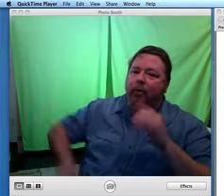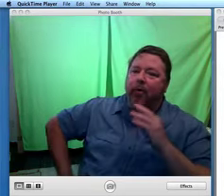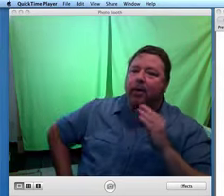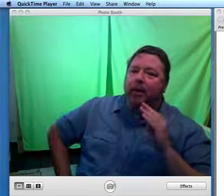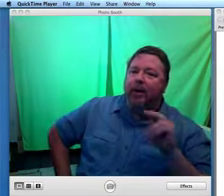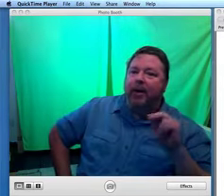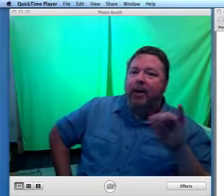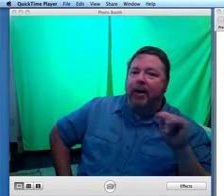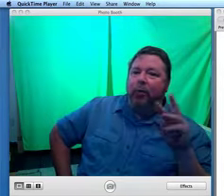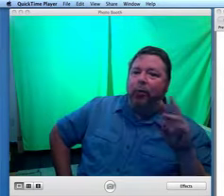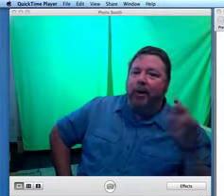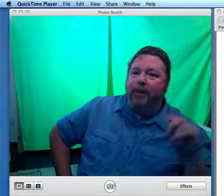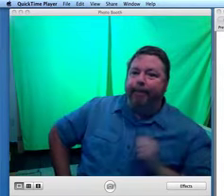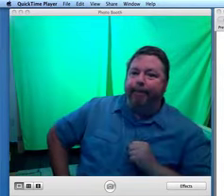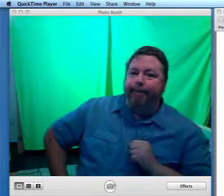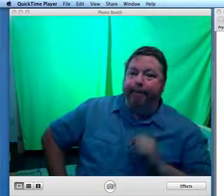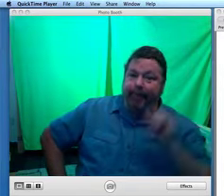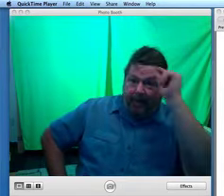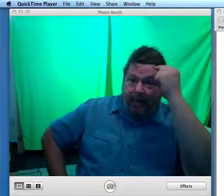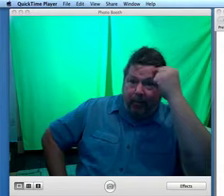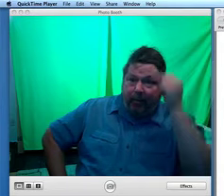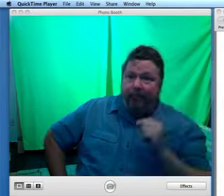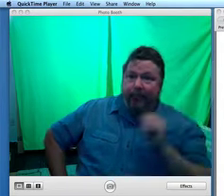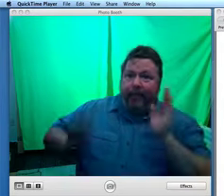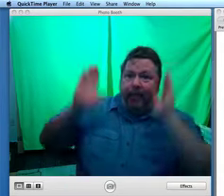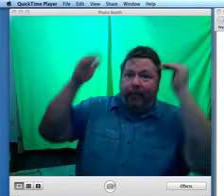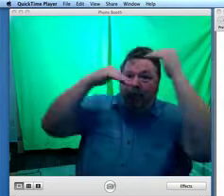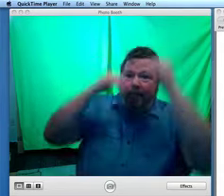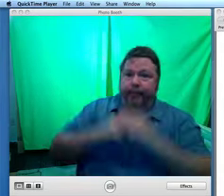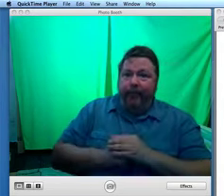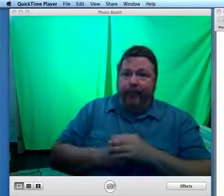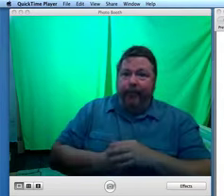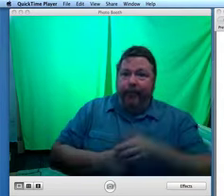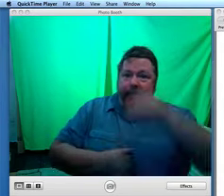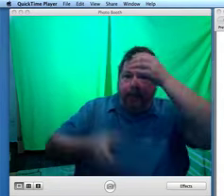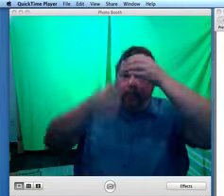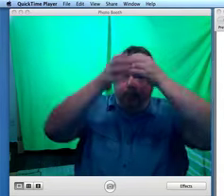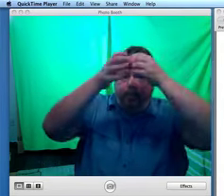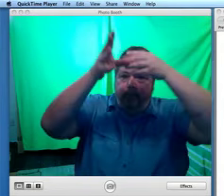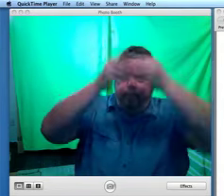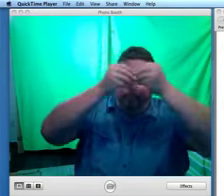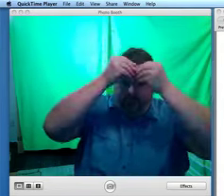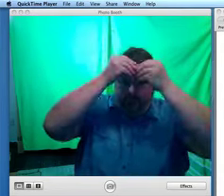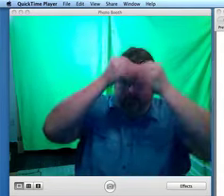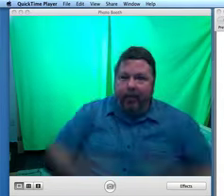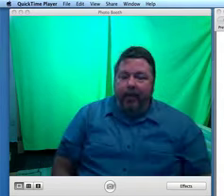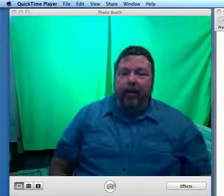for nitwit? Nitwit, nitwit, nitwit.